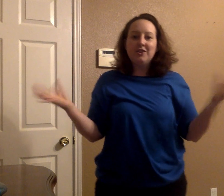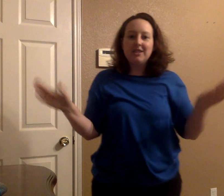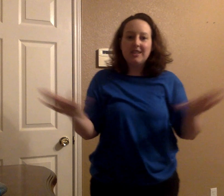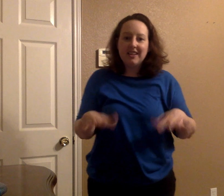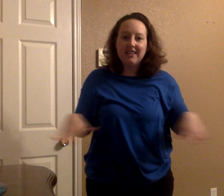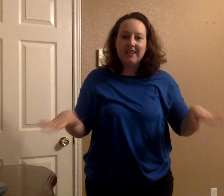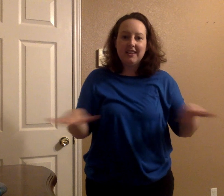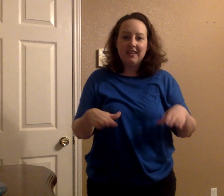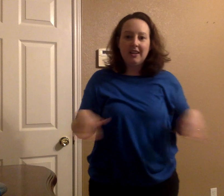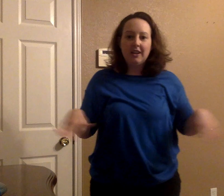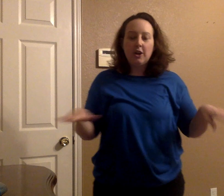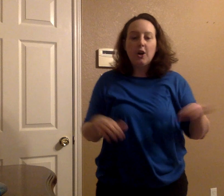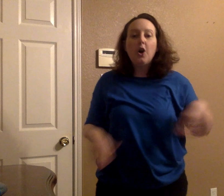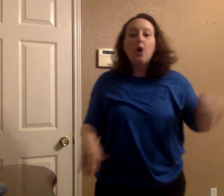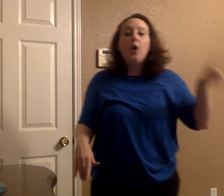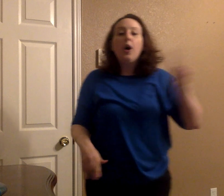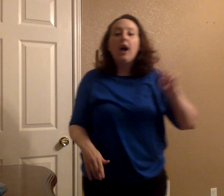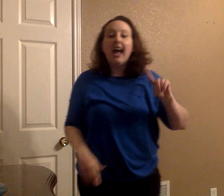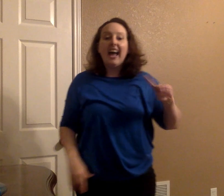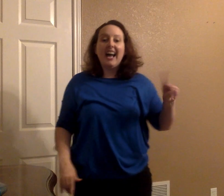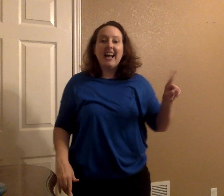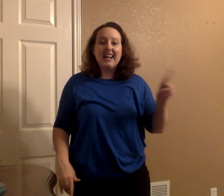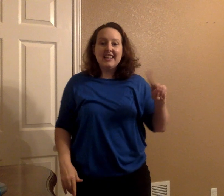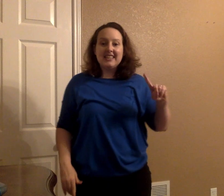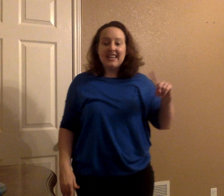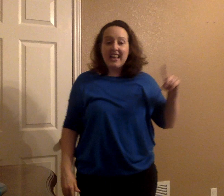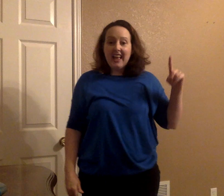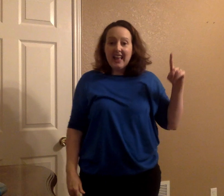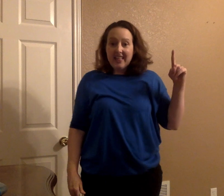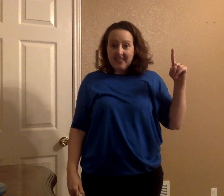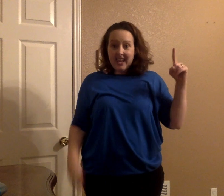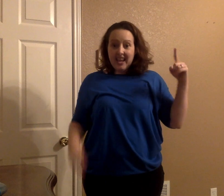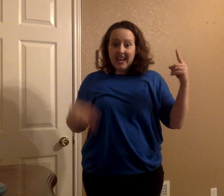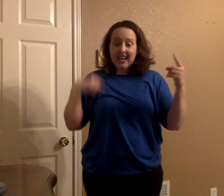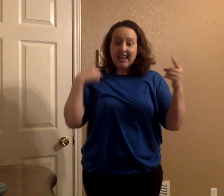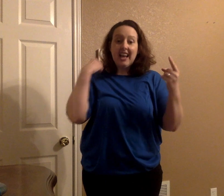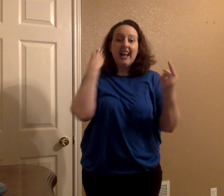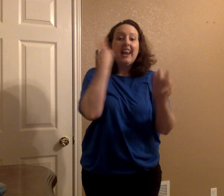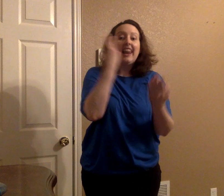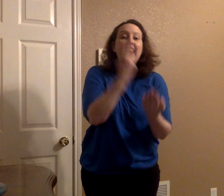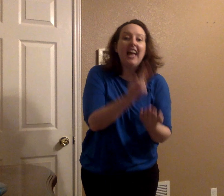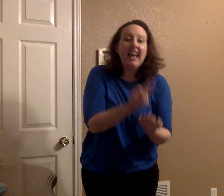as they lay,